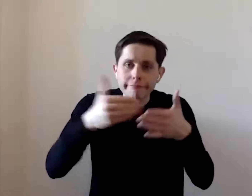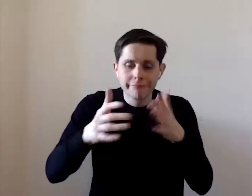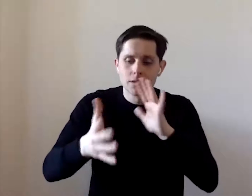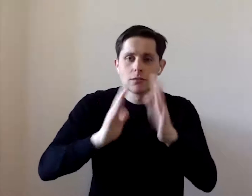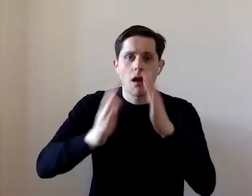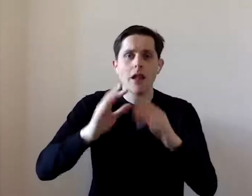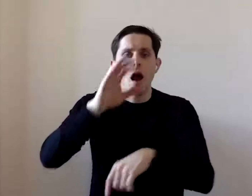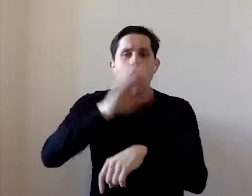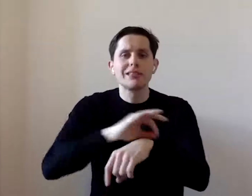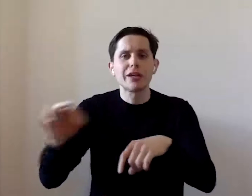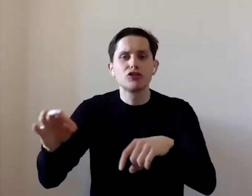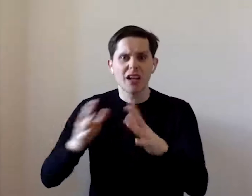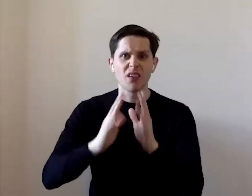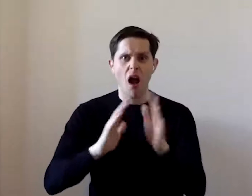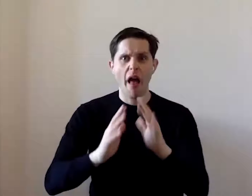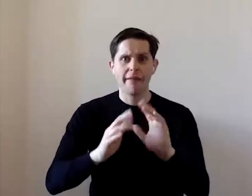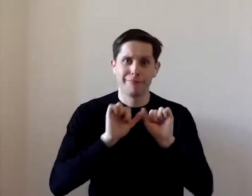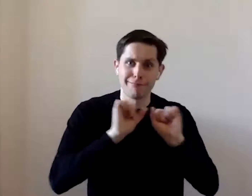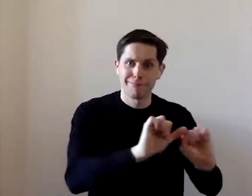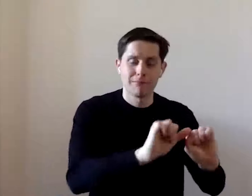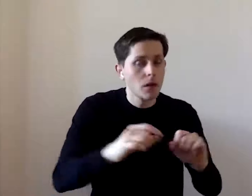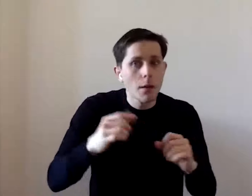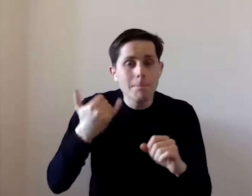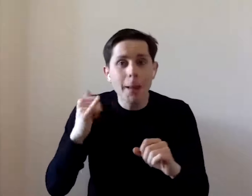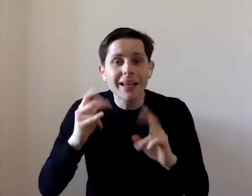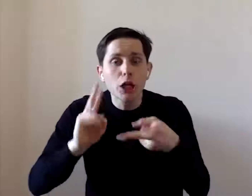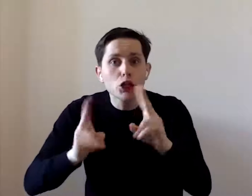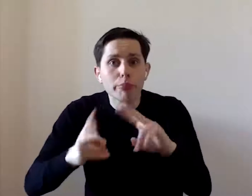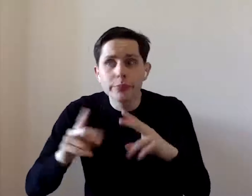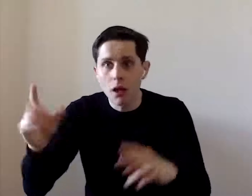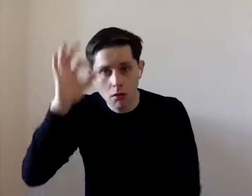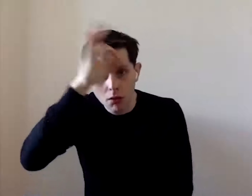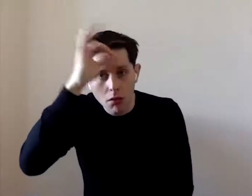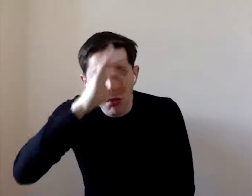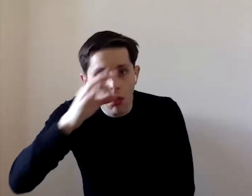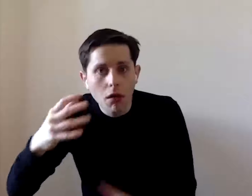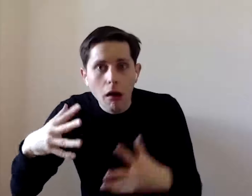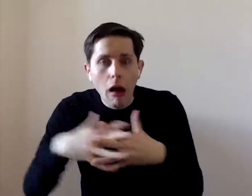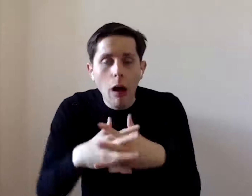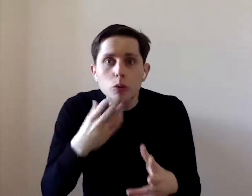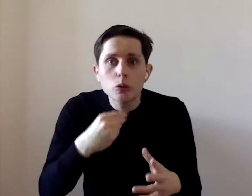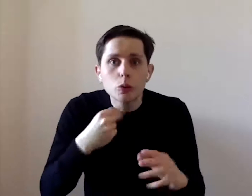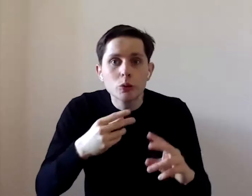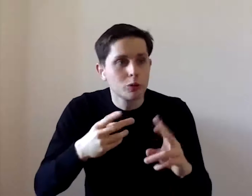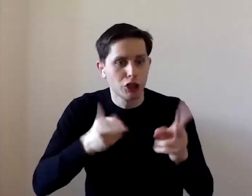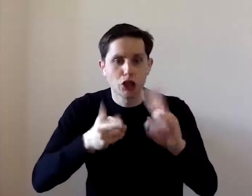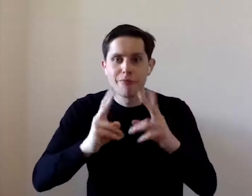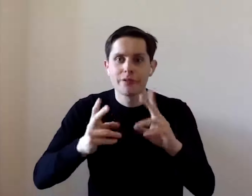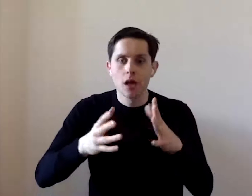it difficult finding interpreters that could work with the language in architecture school that you frequently use?